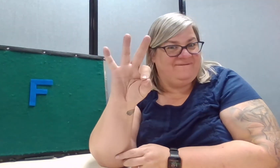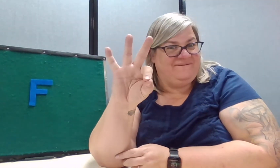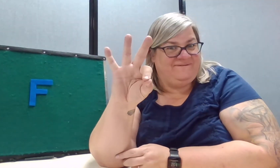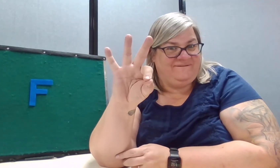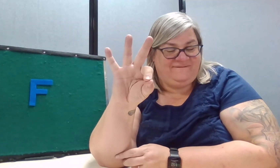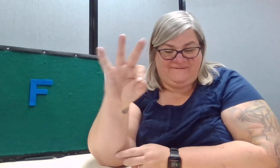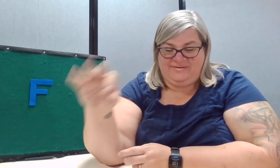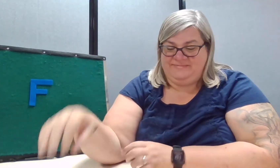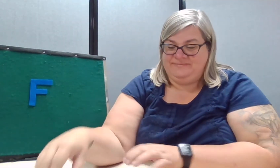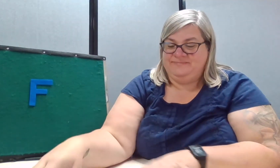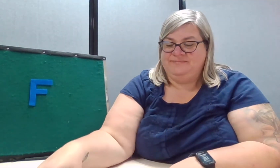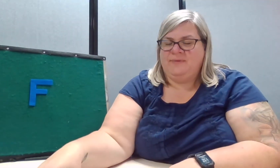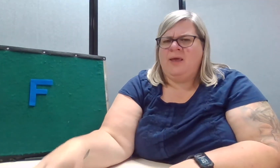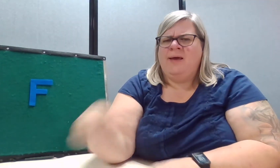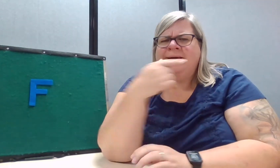The letter F.